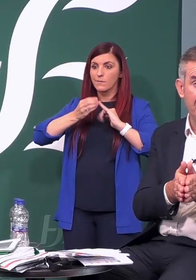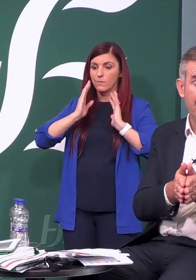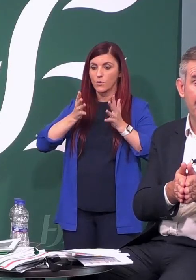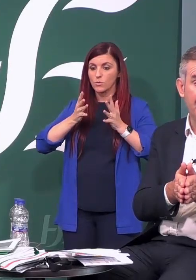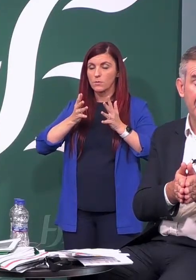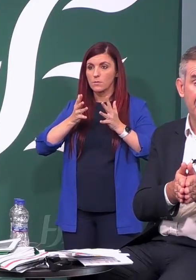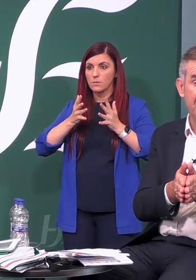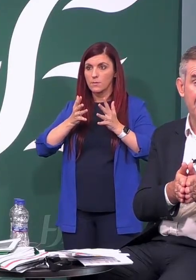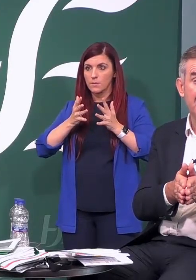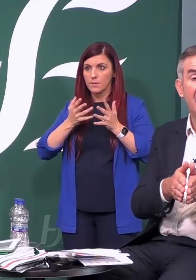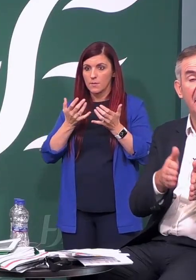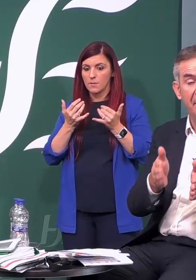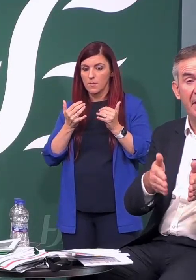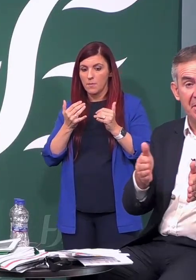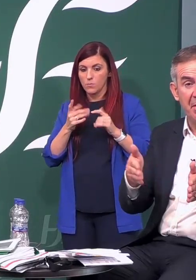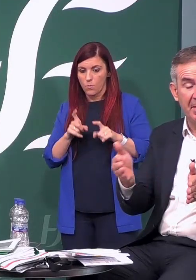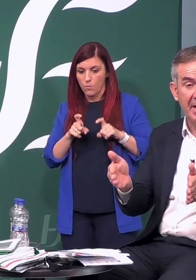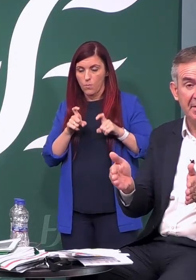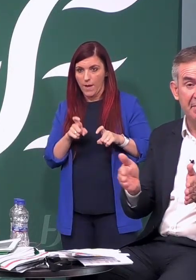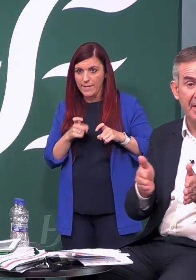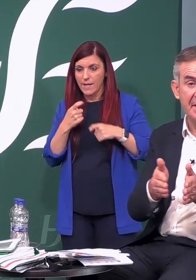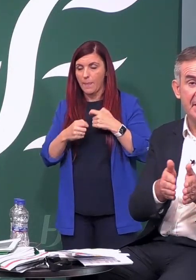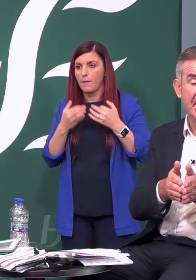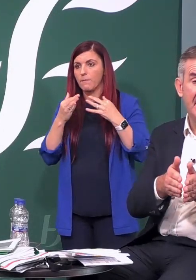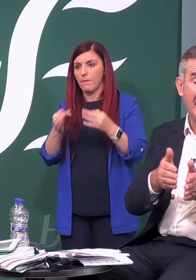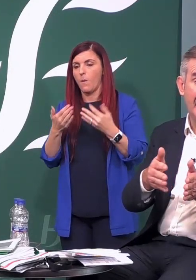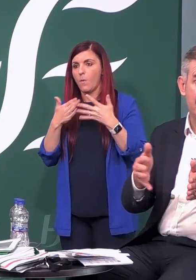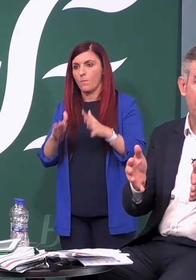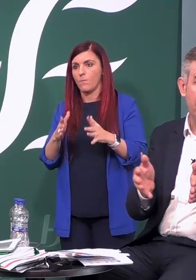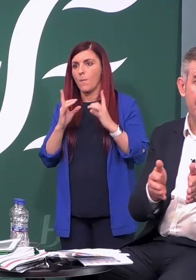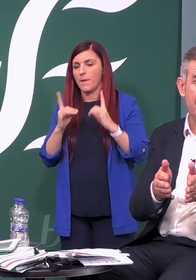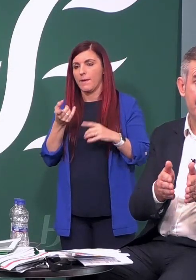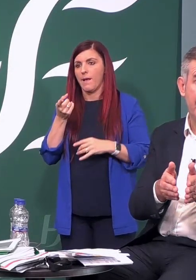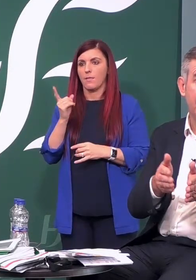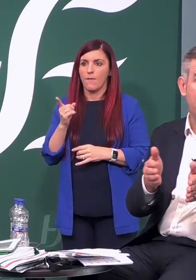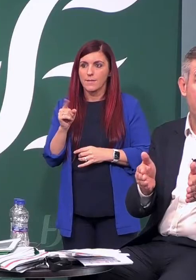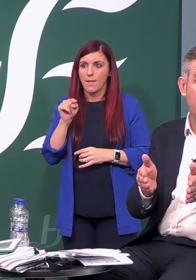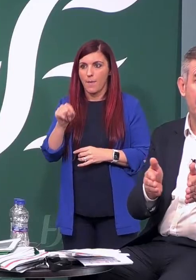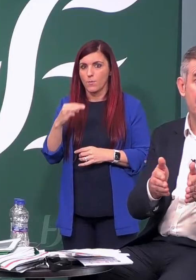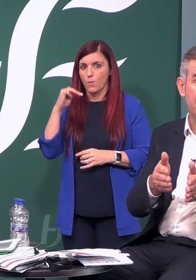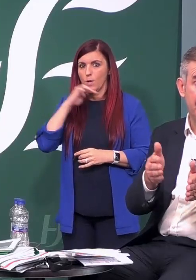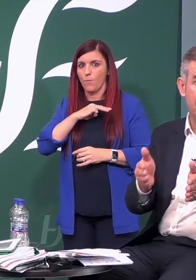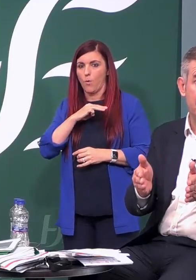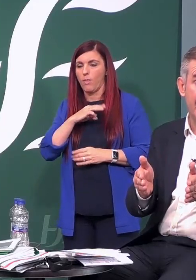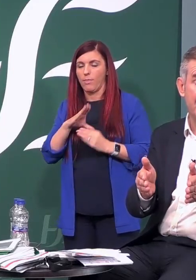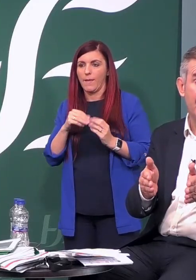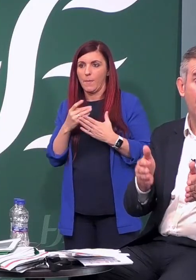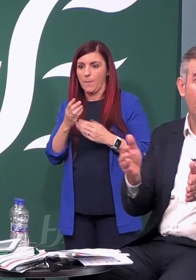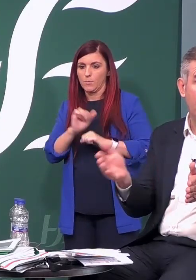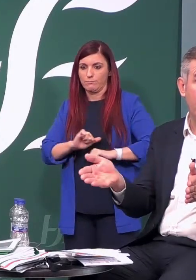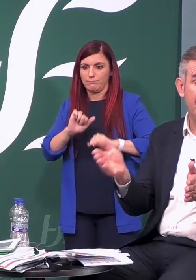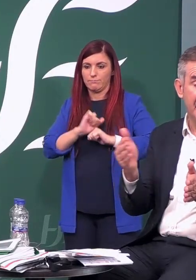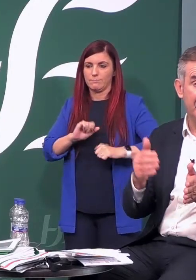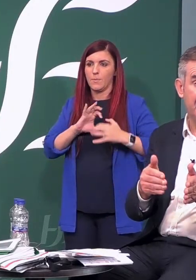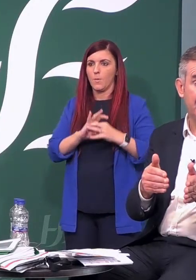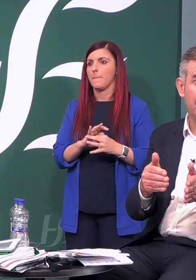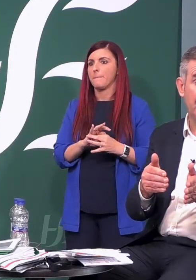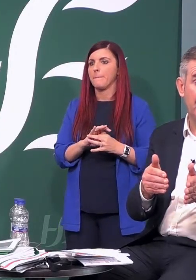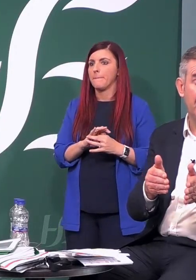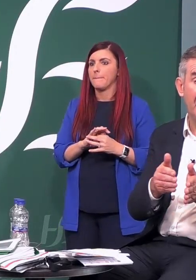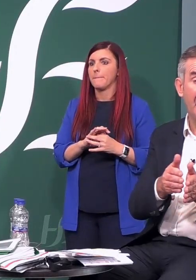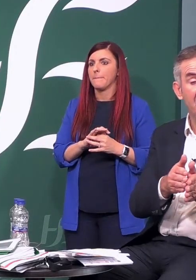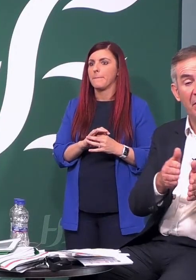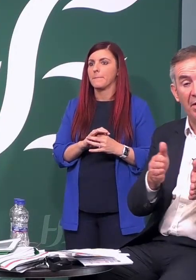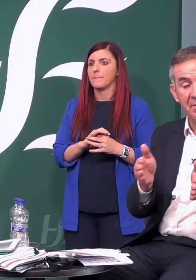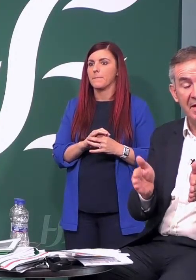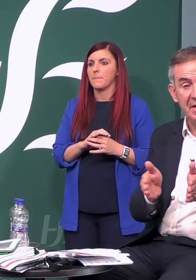very early on when they get the result, they follow the public health advice, and that has all the necessary links for people so that they do that while they wait to get their